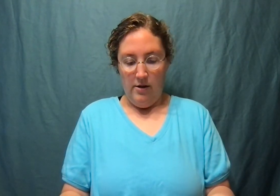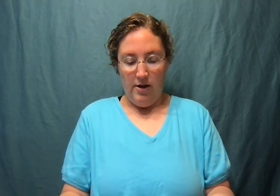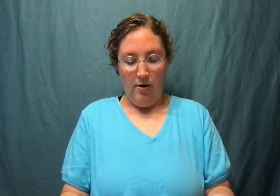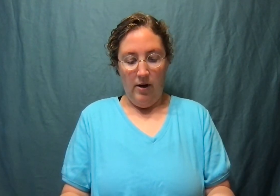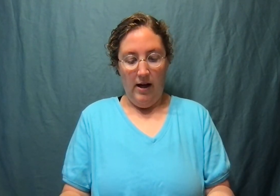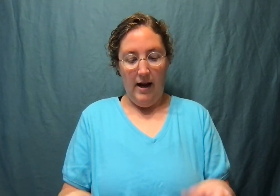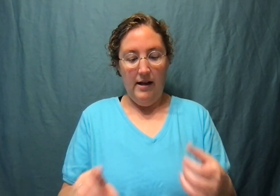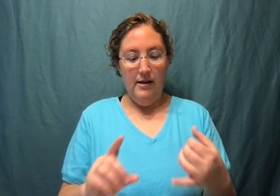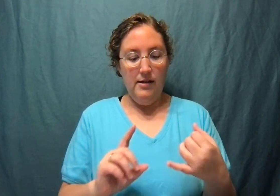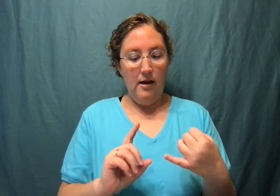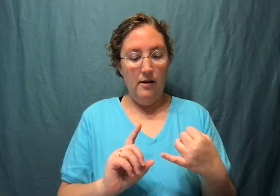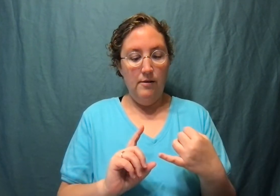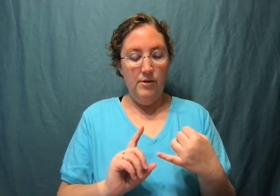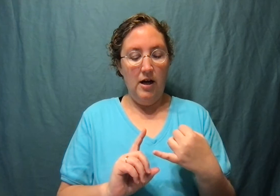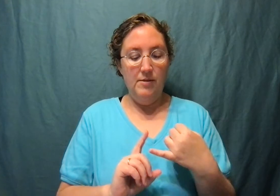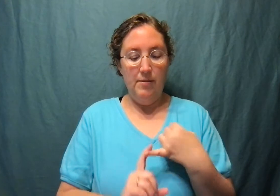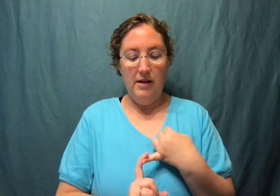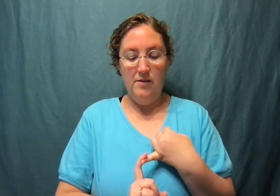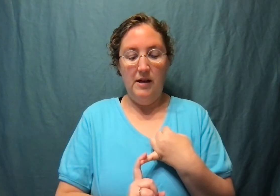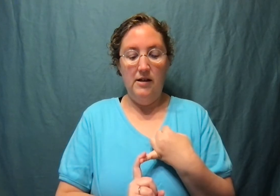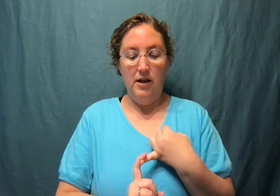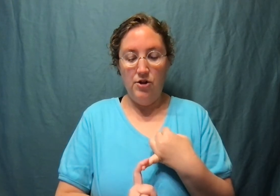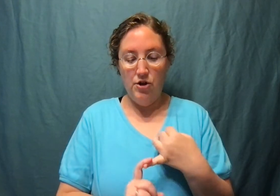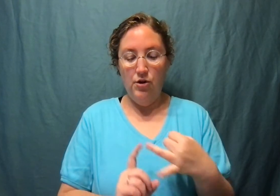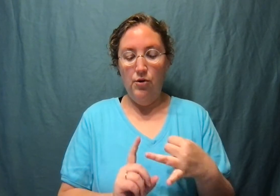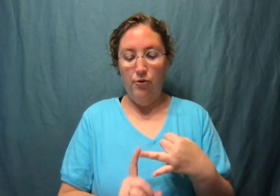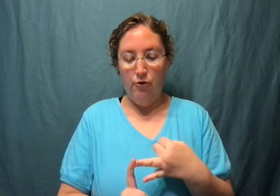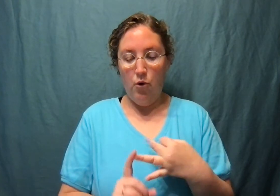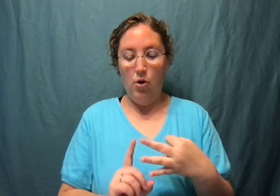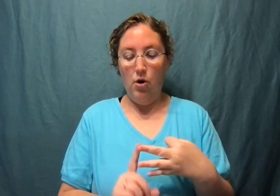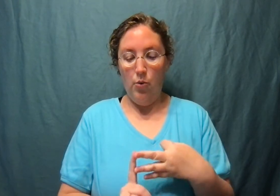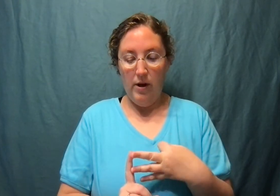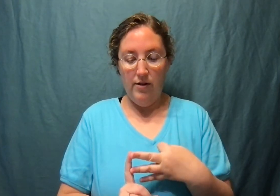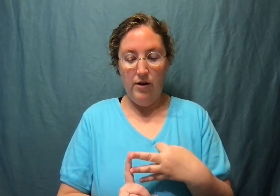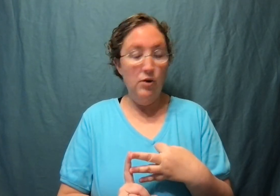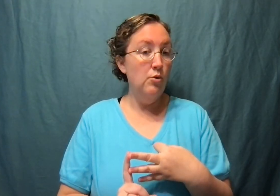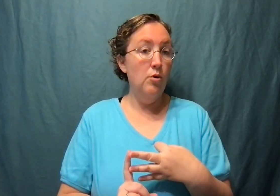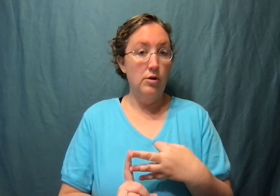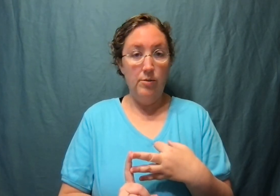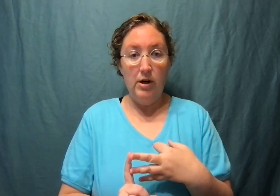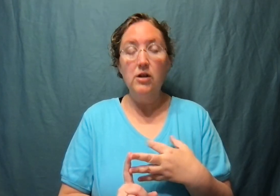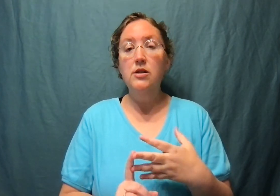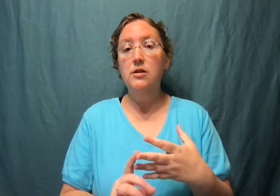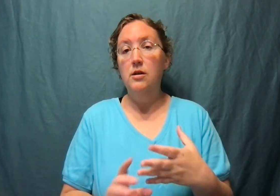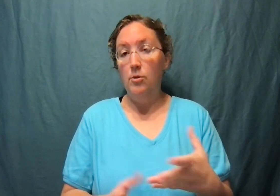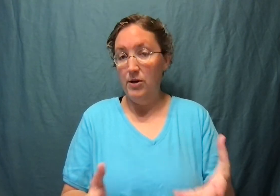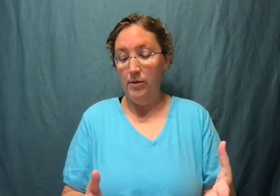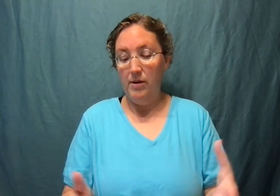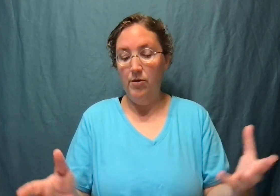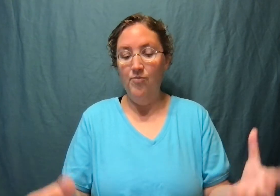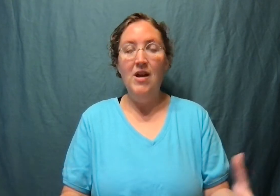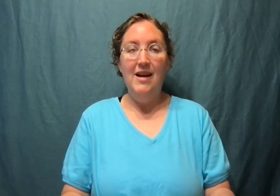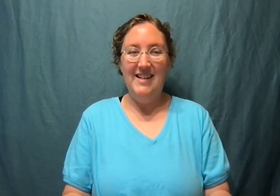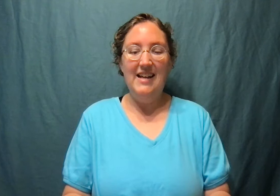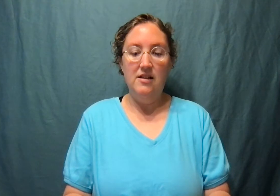So, any time something is being done to, for, or with you or someone else or between people, it tends to be